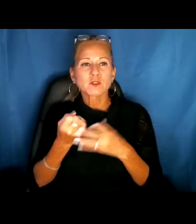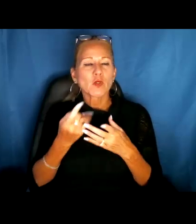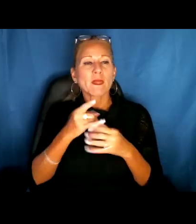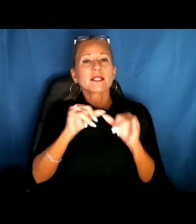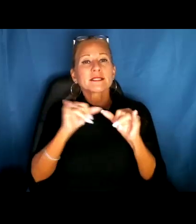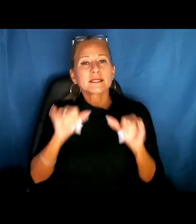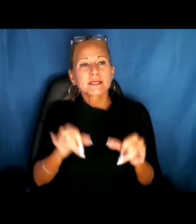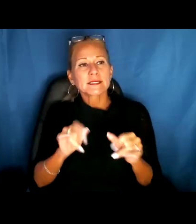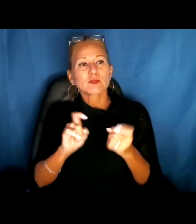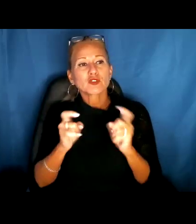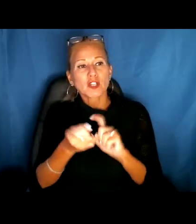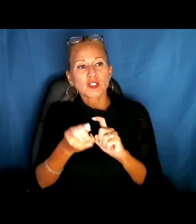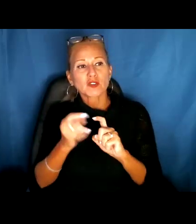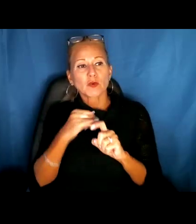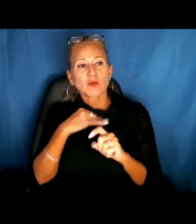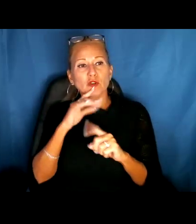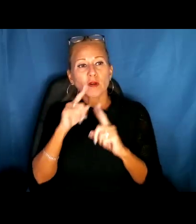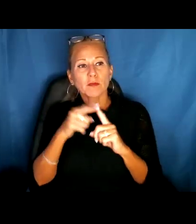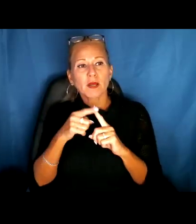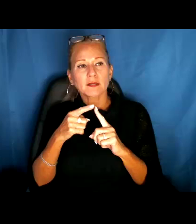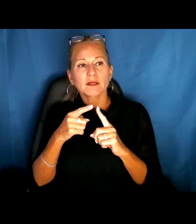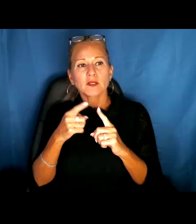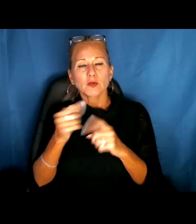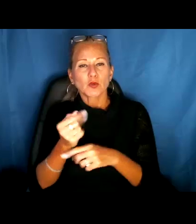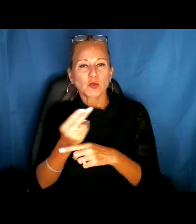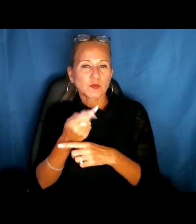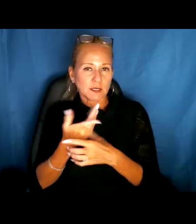systems change, as I've been talking about, comes into play.